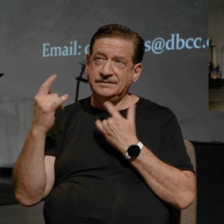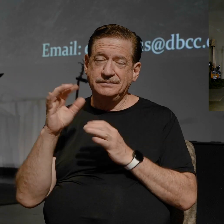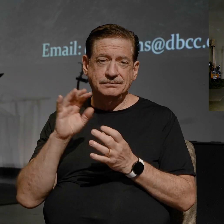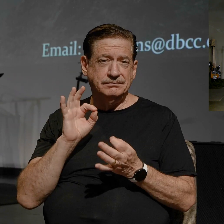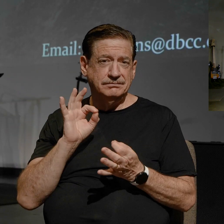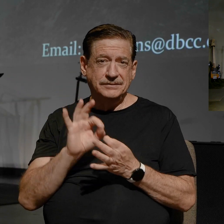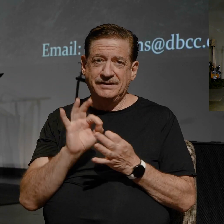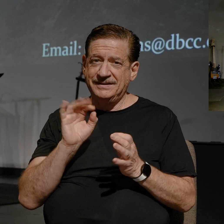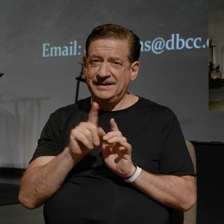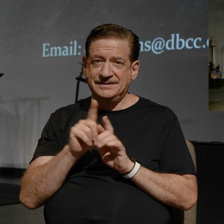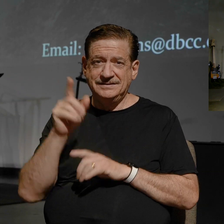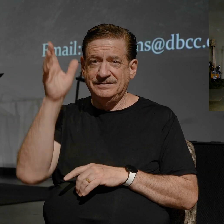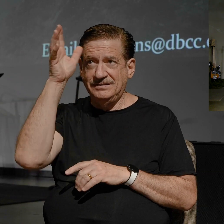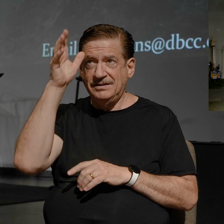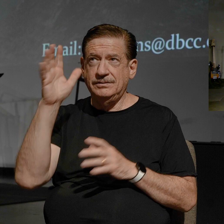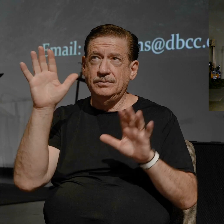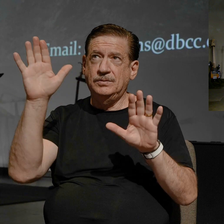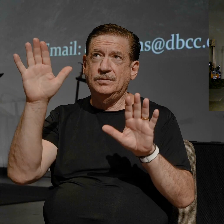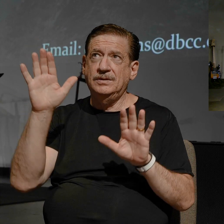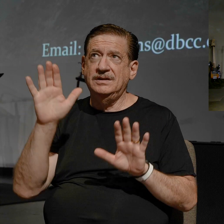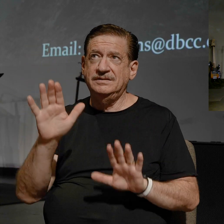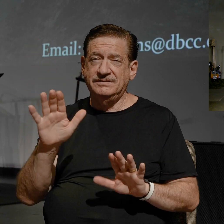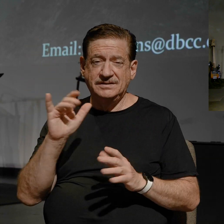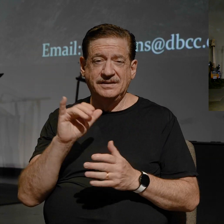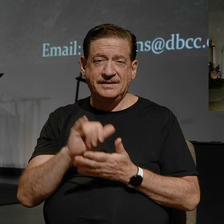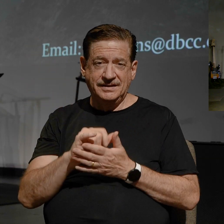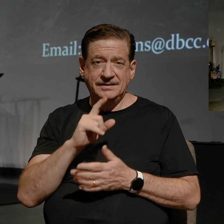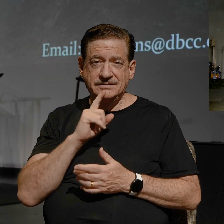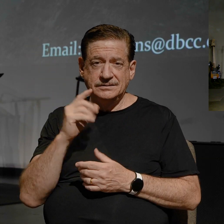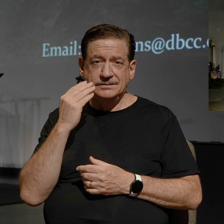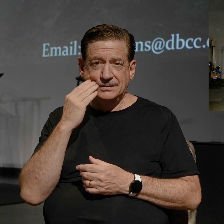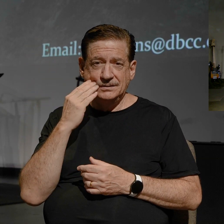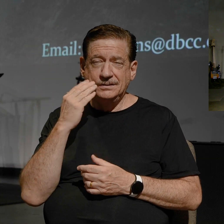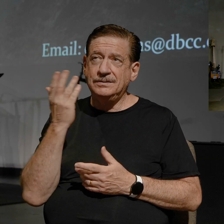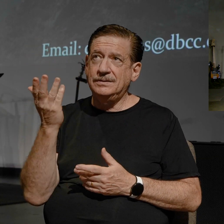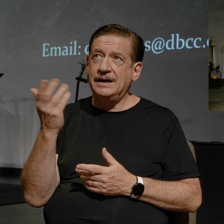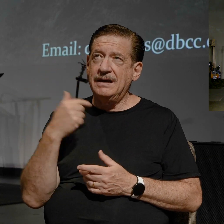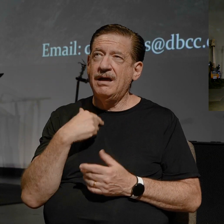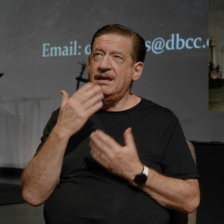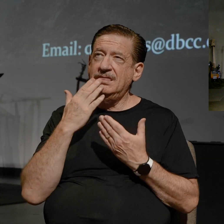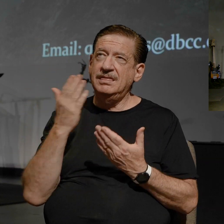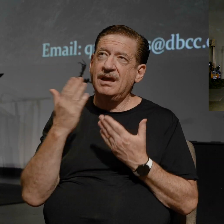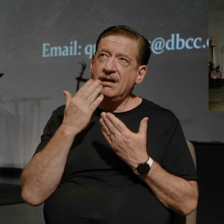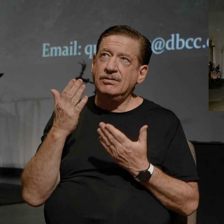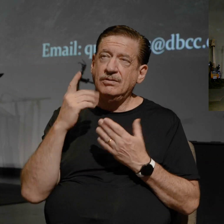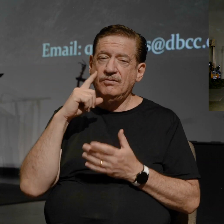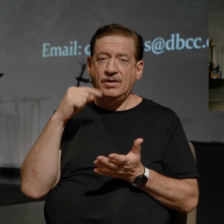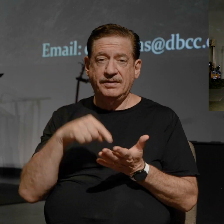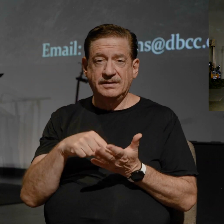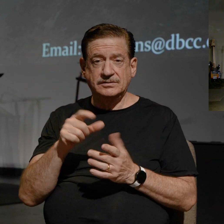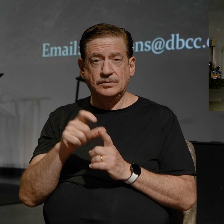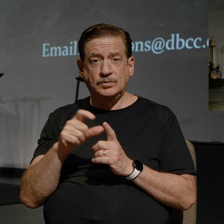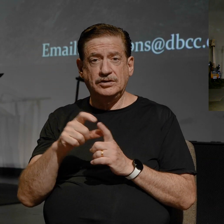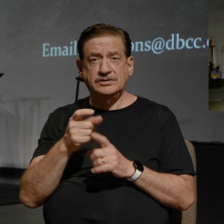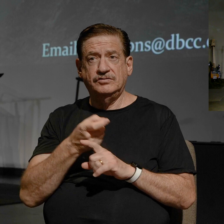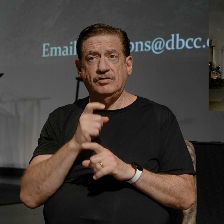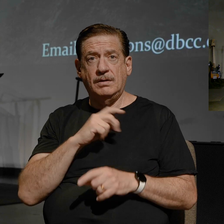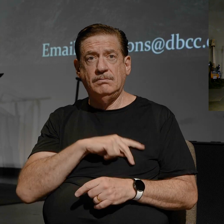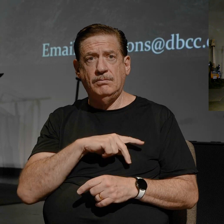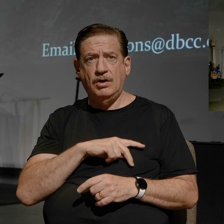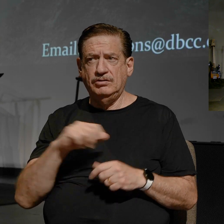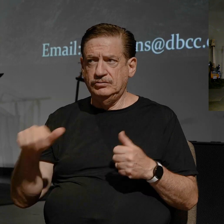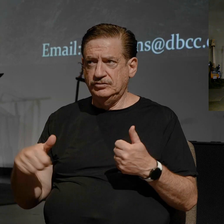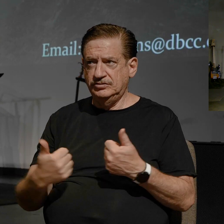Father, and how wonderful that is to know. And I thank you for these words from Paul, who